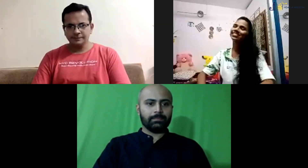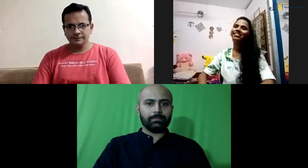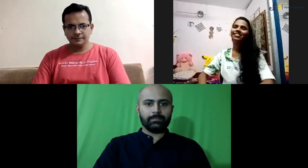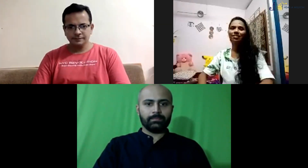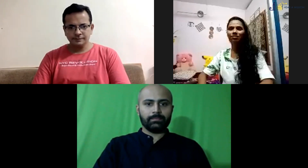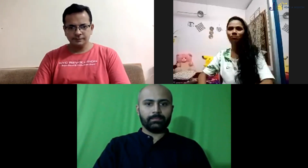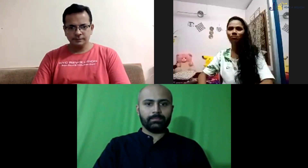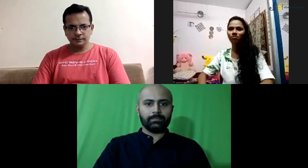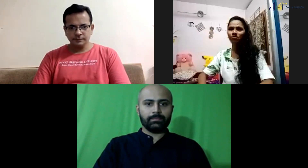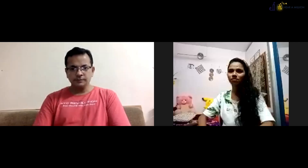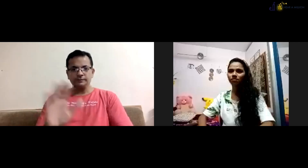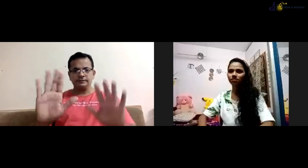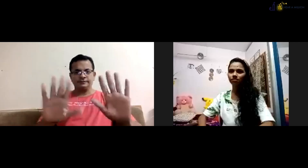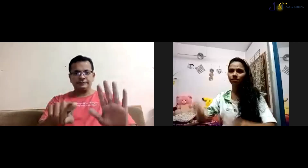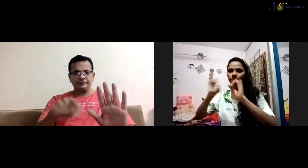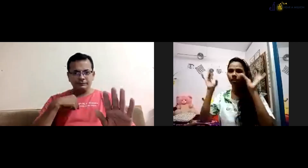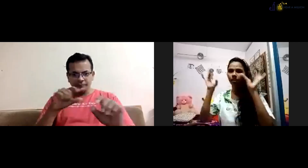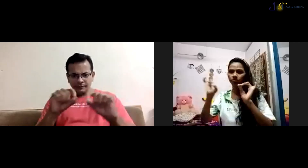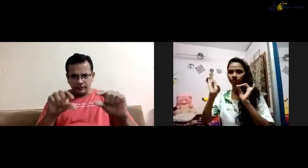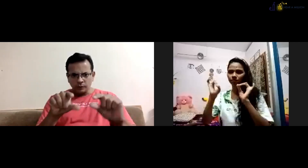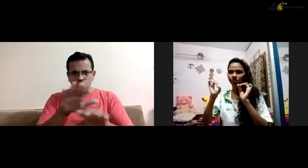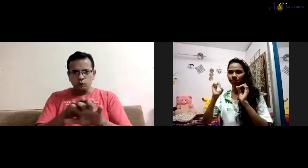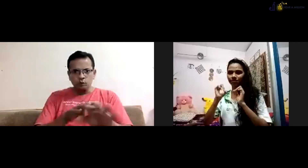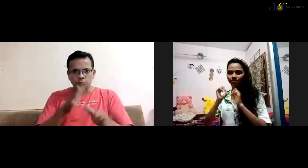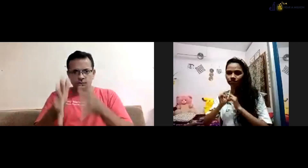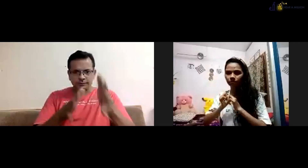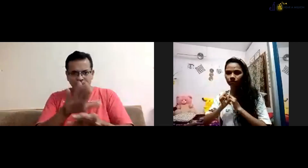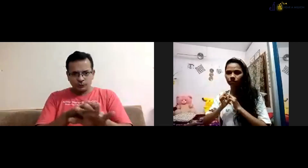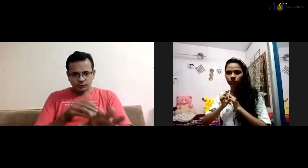but you need to sign slow.